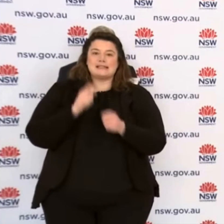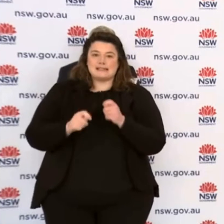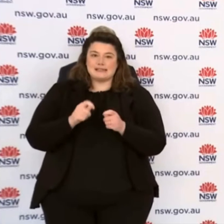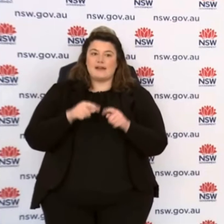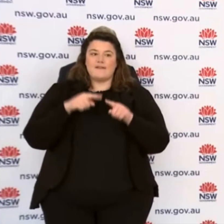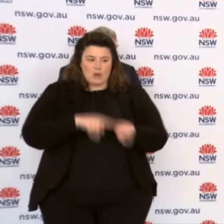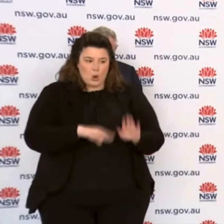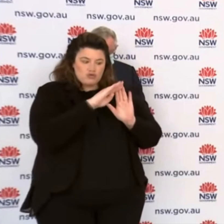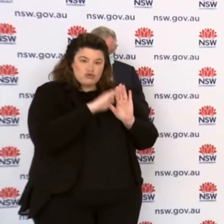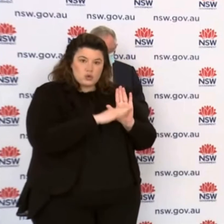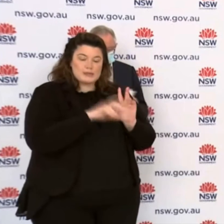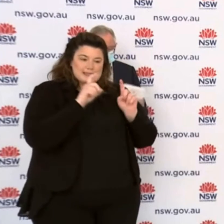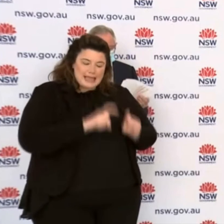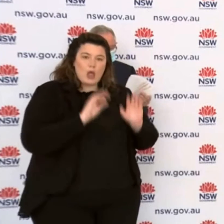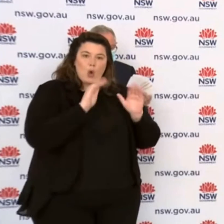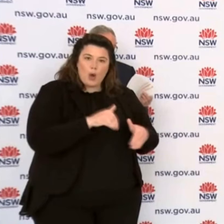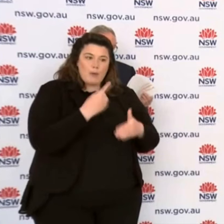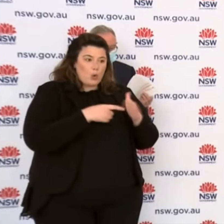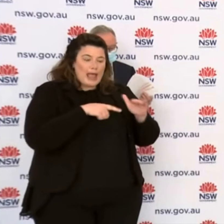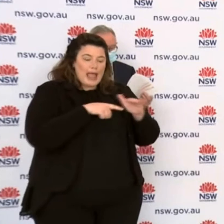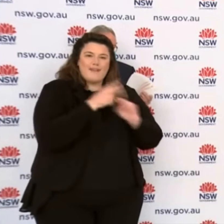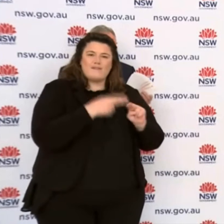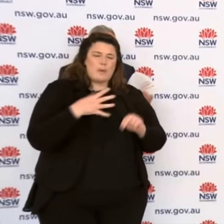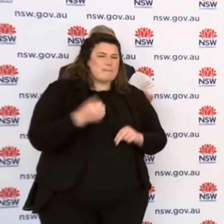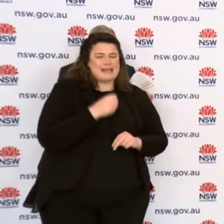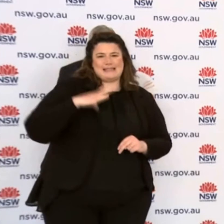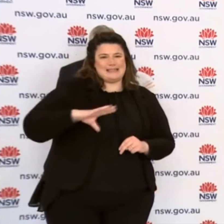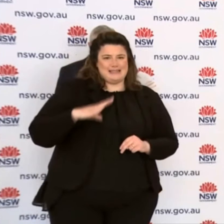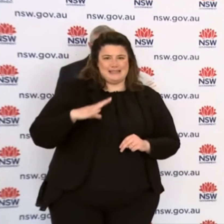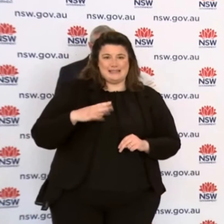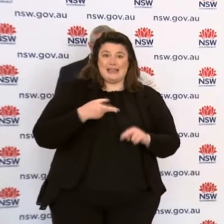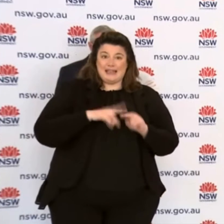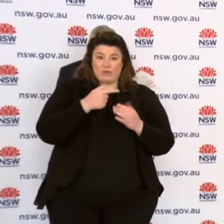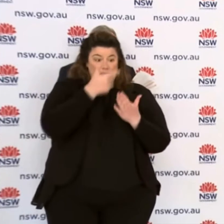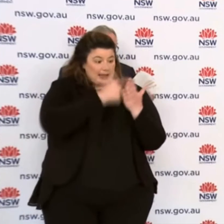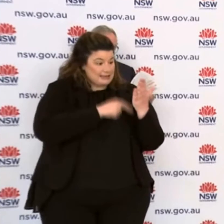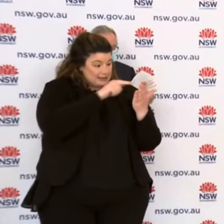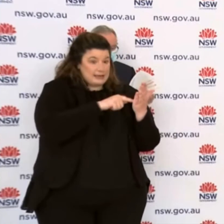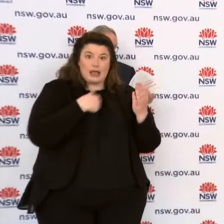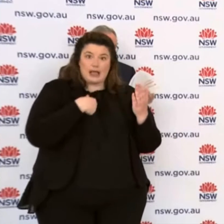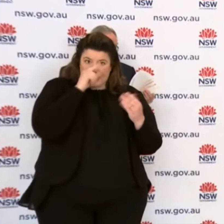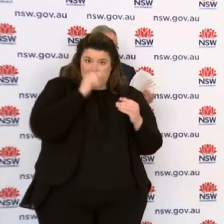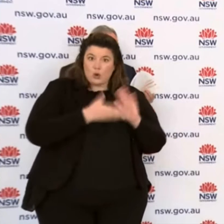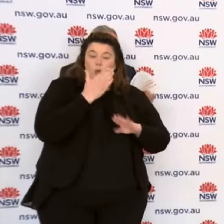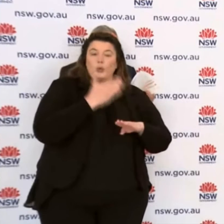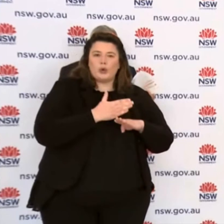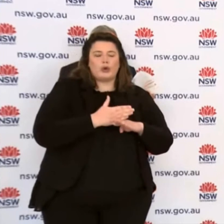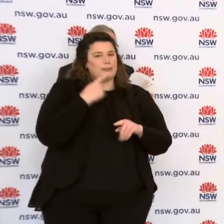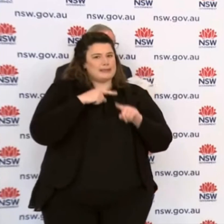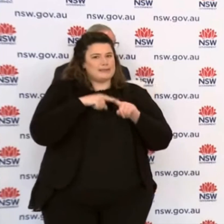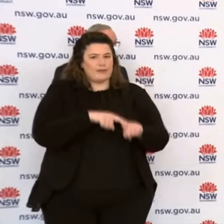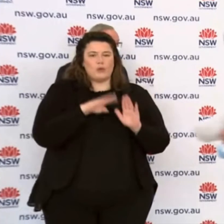stay-at-home rules, follow all the rules for authorised workers, keep each other safe. Thank you very much.